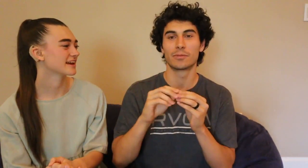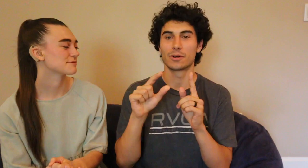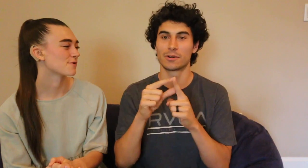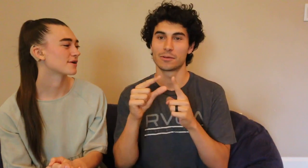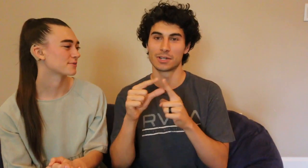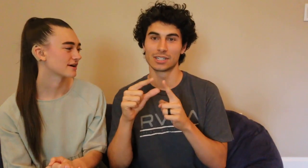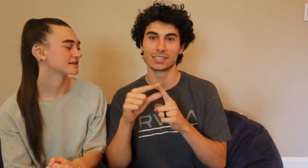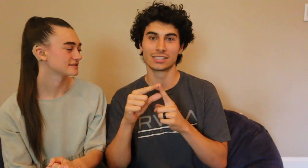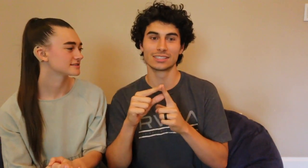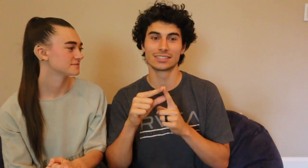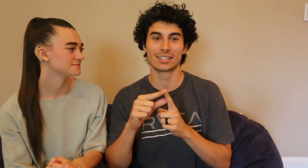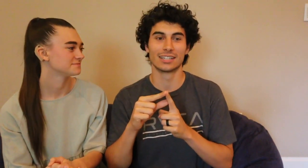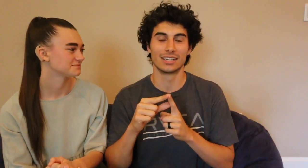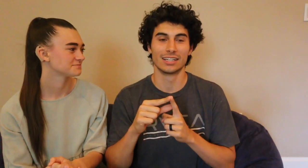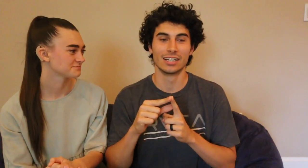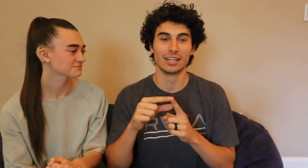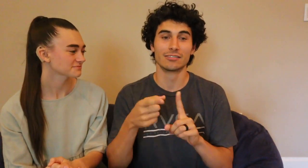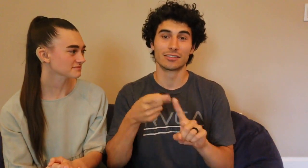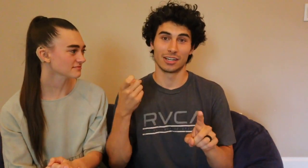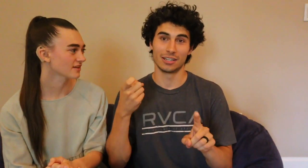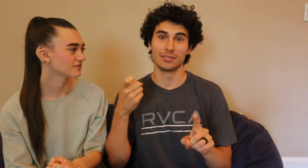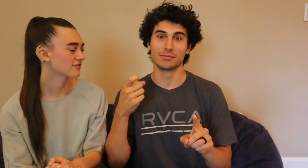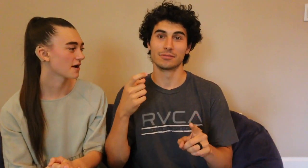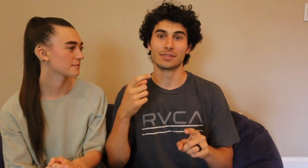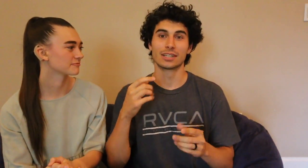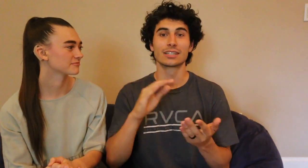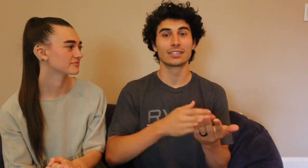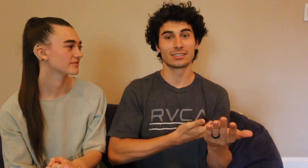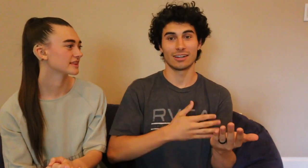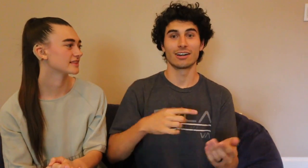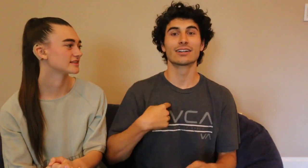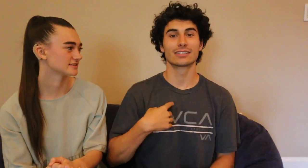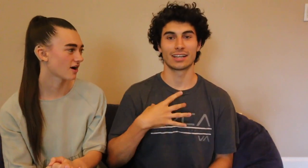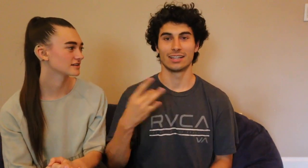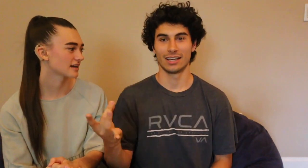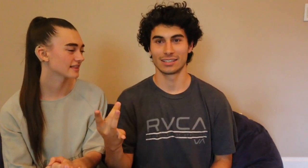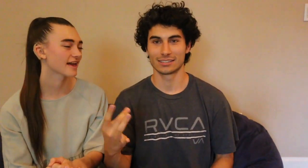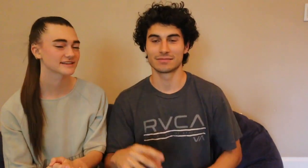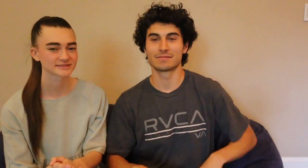more words from the songs I liked.